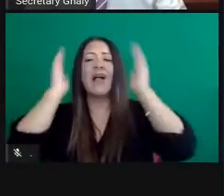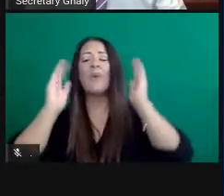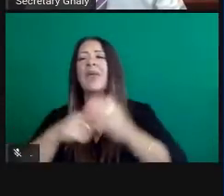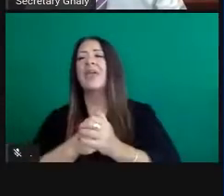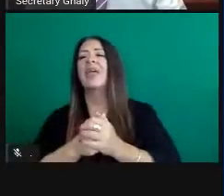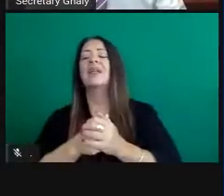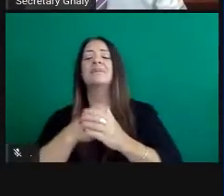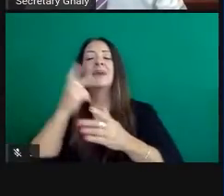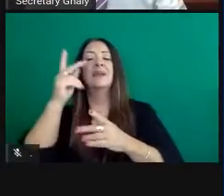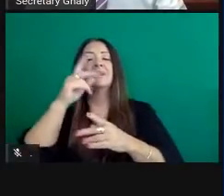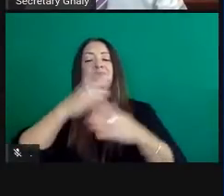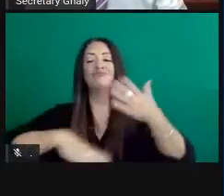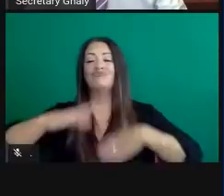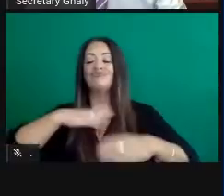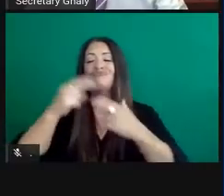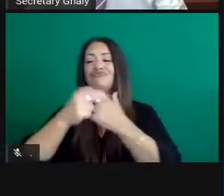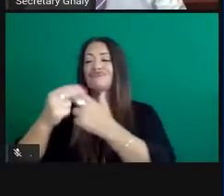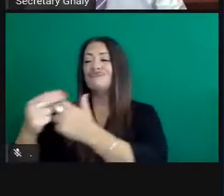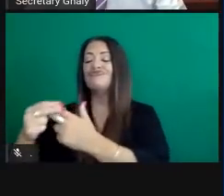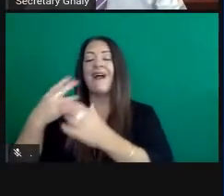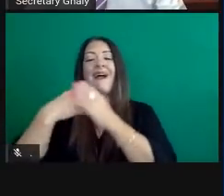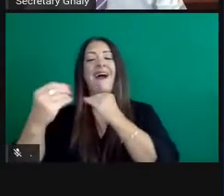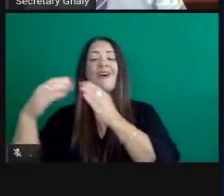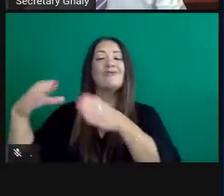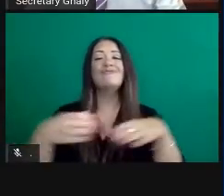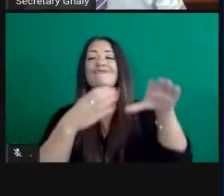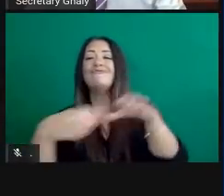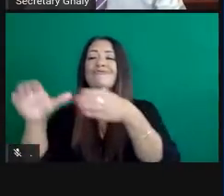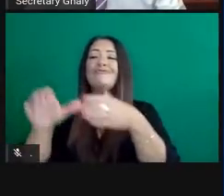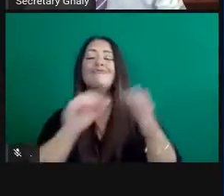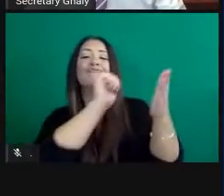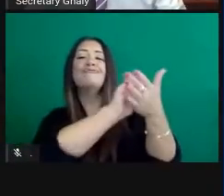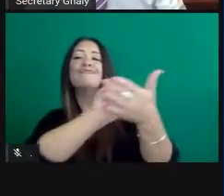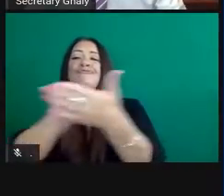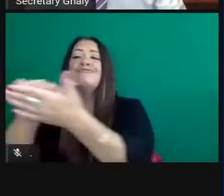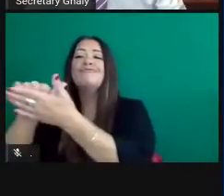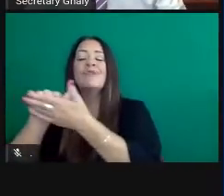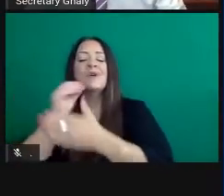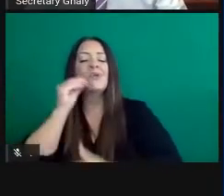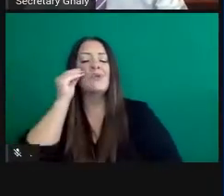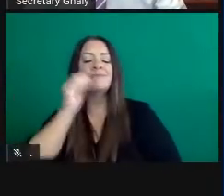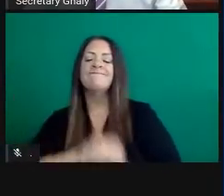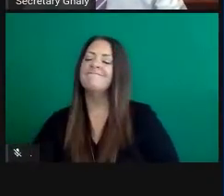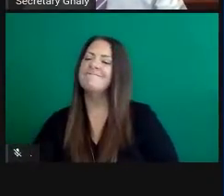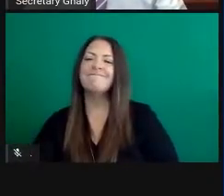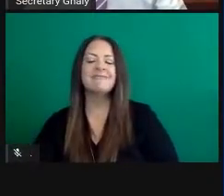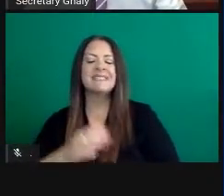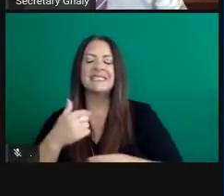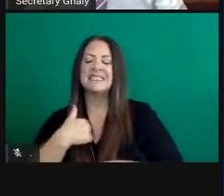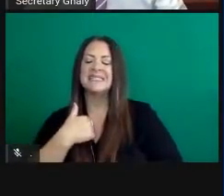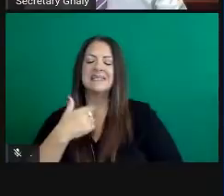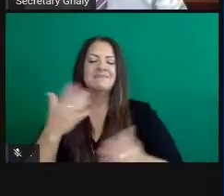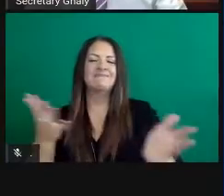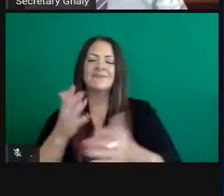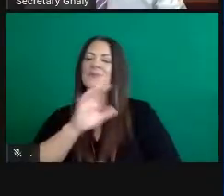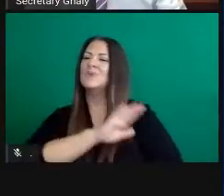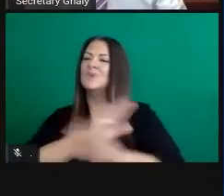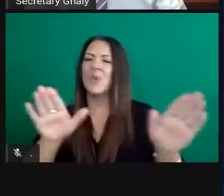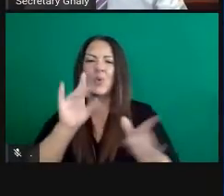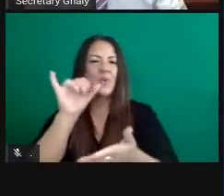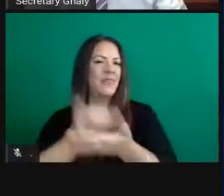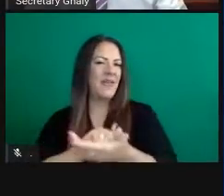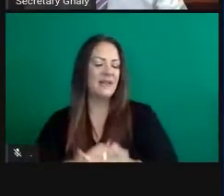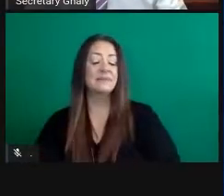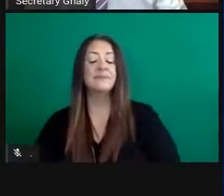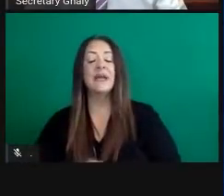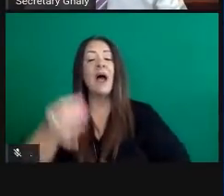pose a high risk of spreading COVID and are therefore strongly discouraged. And we suggest